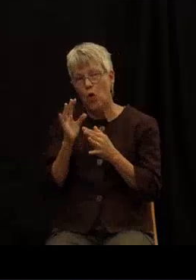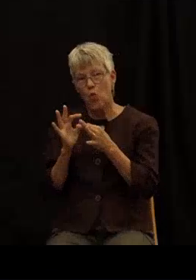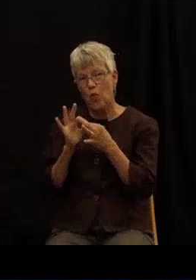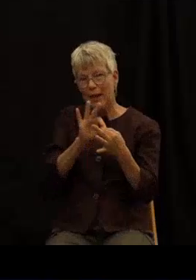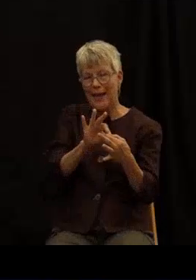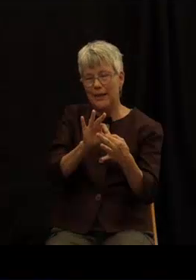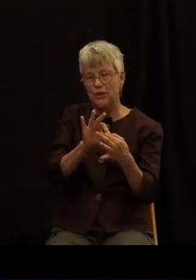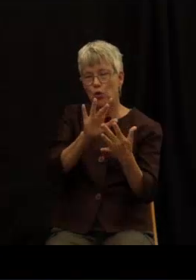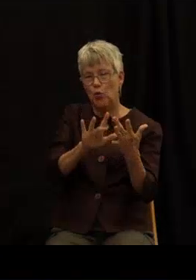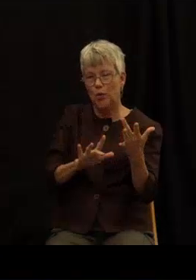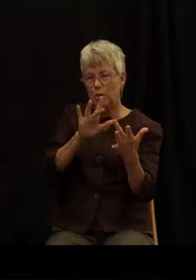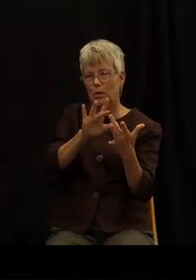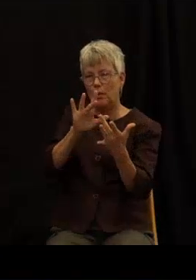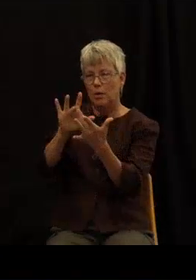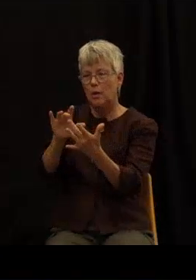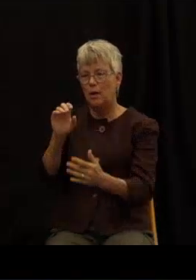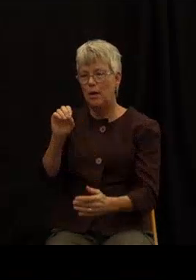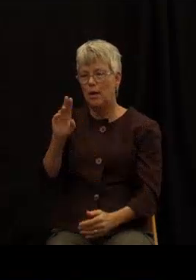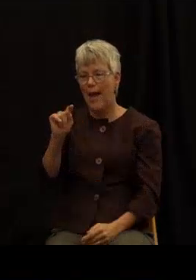last Friday,